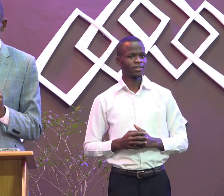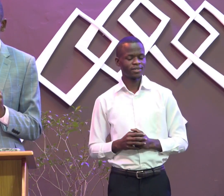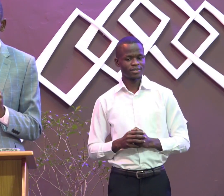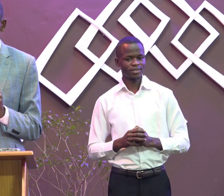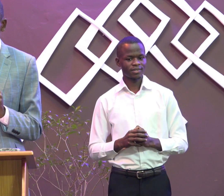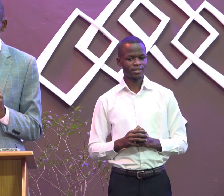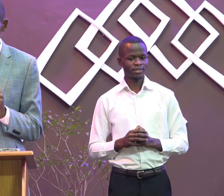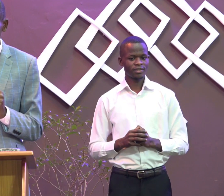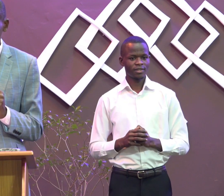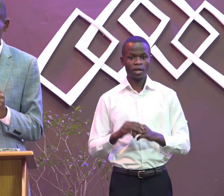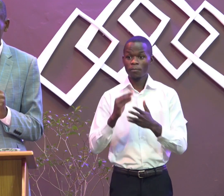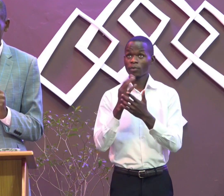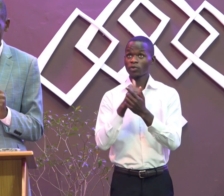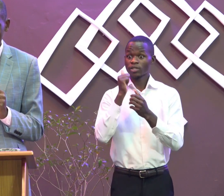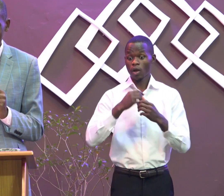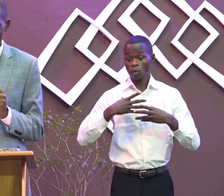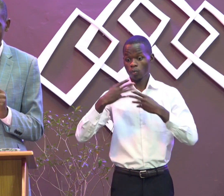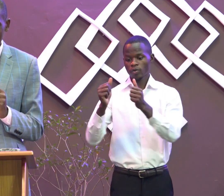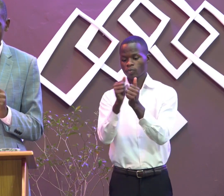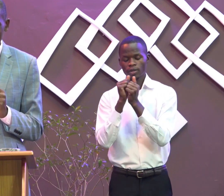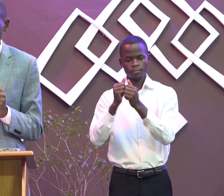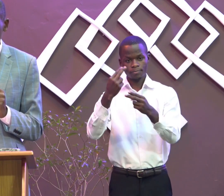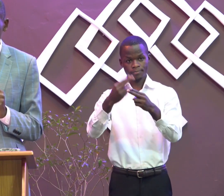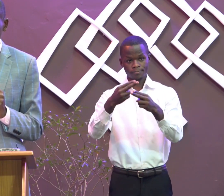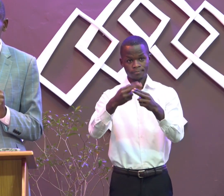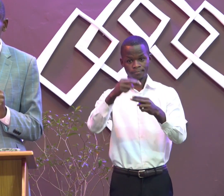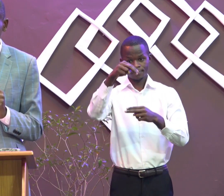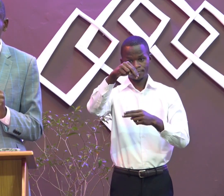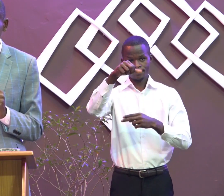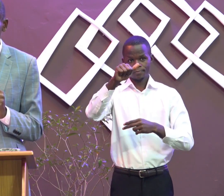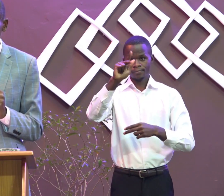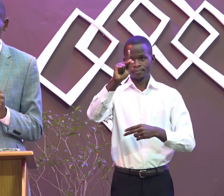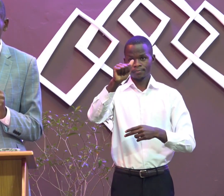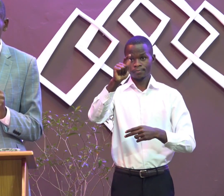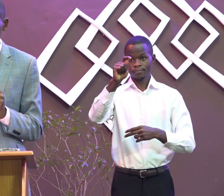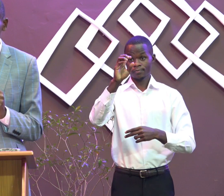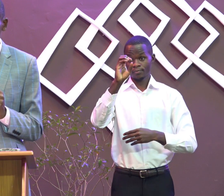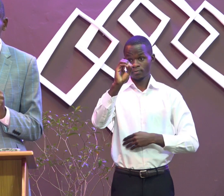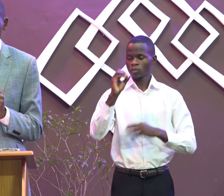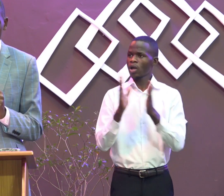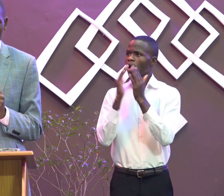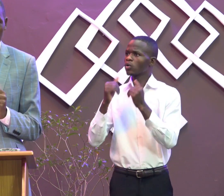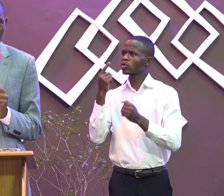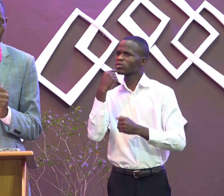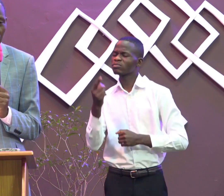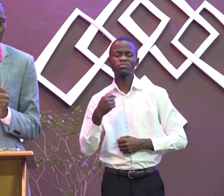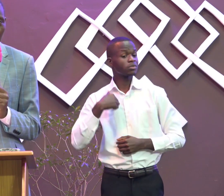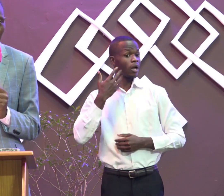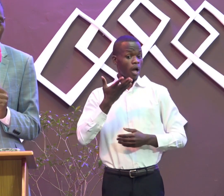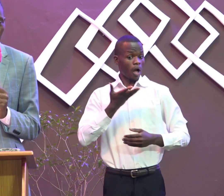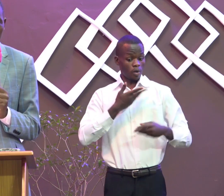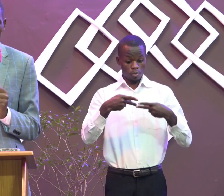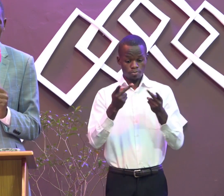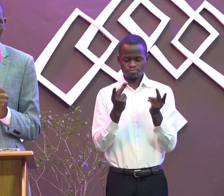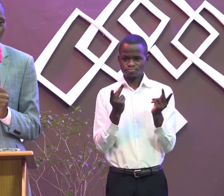also arrived. Yali agenze ne Nakato. He had gone with Nakato. Sina wengenda kusula uwo musumba wagira ntuse.